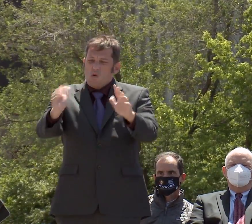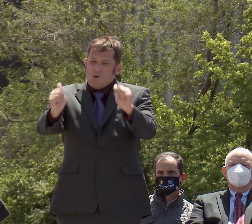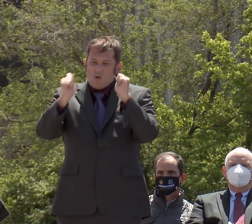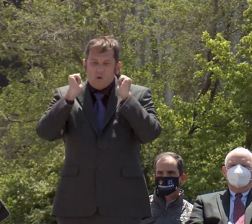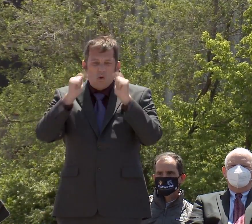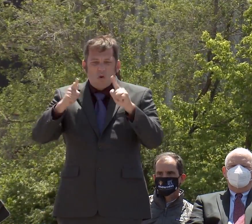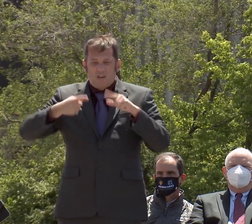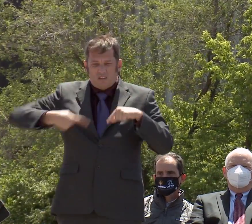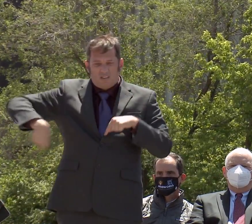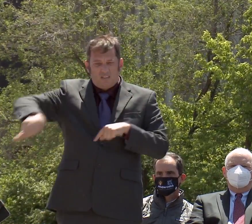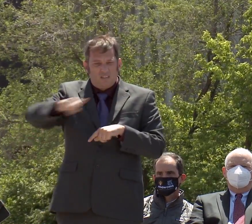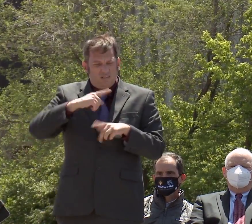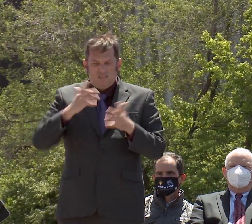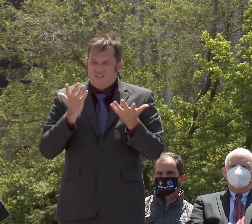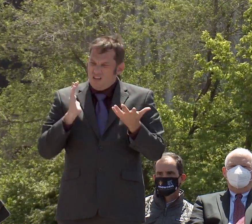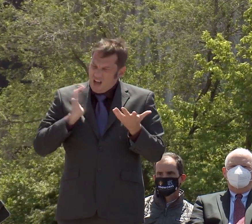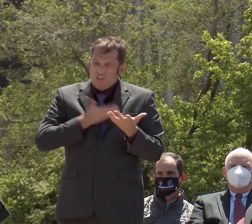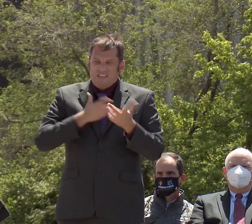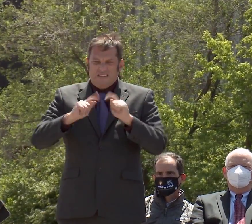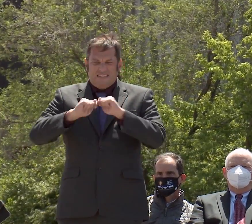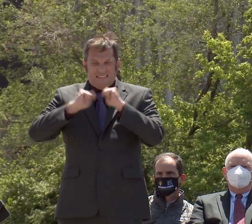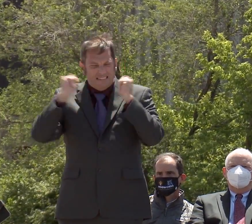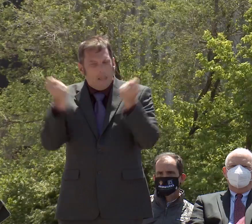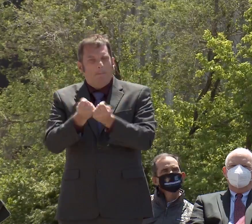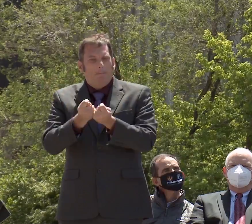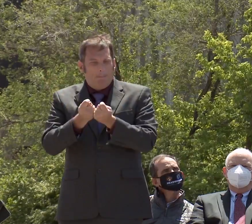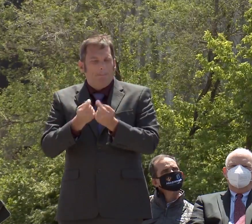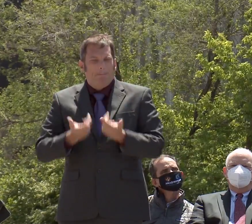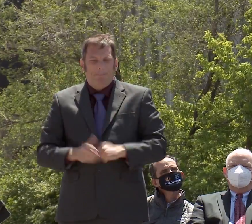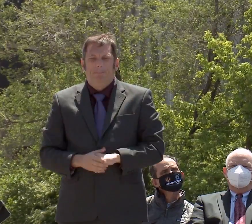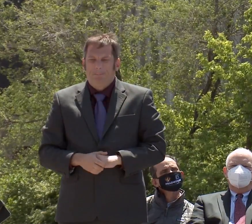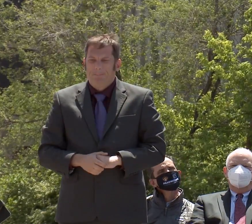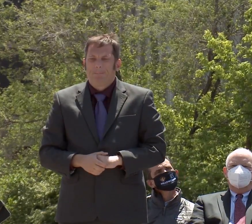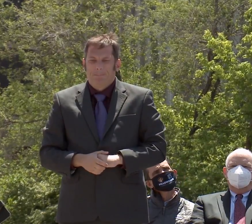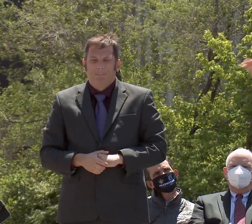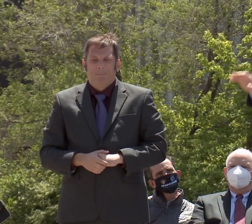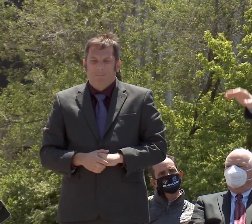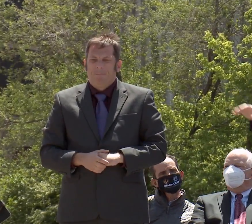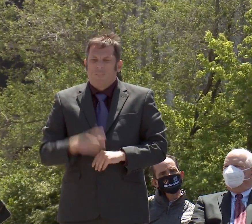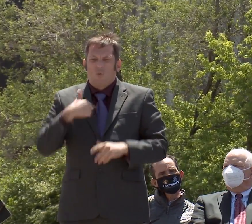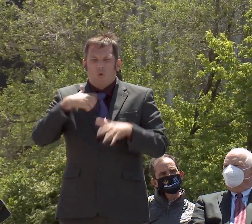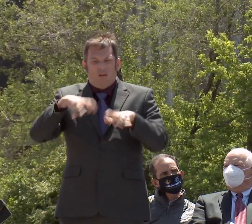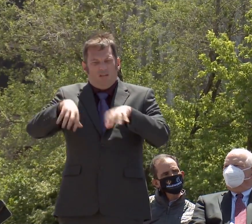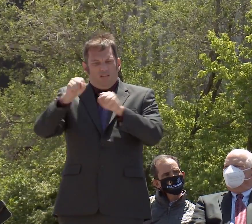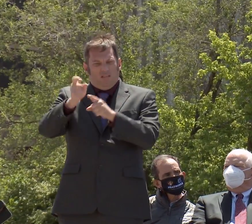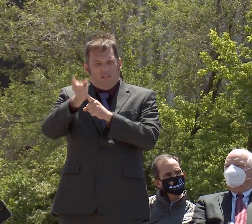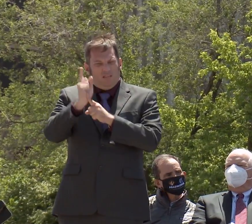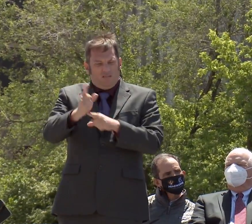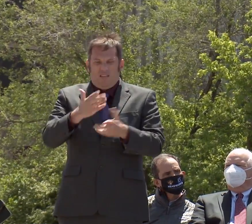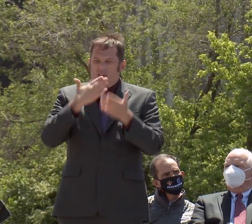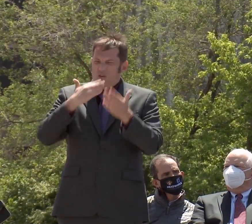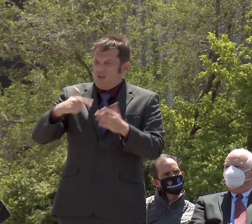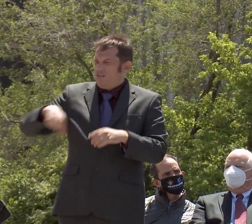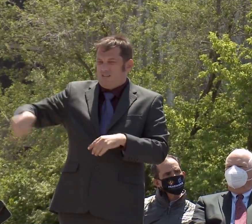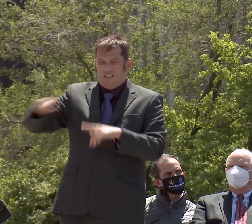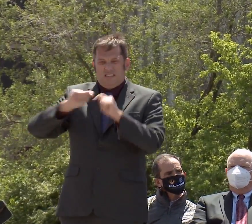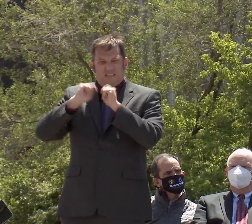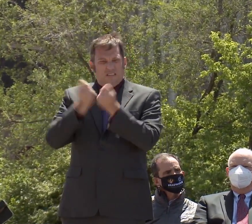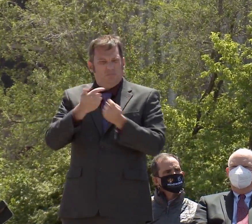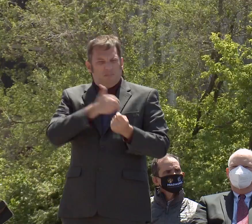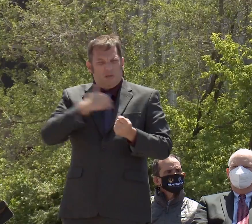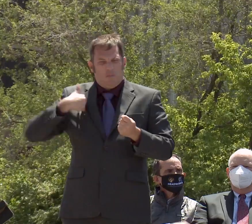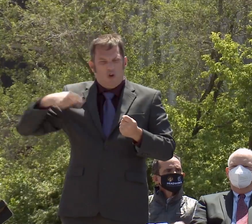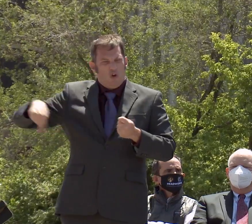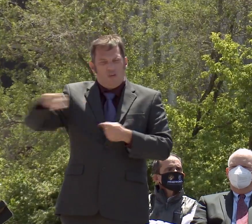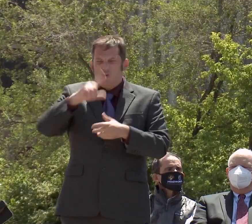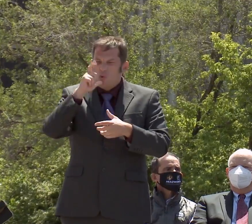team. And I am going to take a moment to again thank the members of the team, because all of you are part of it in one way or